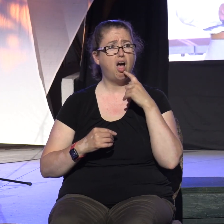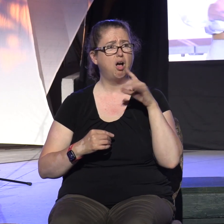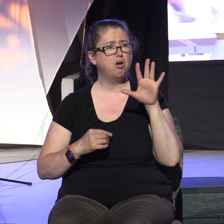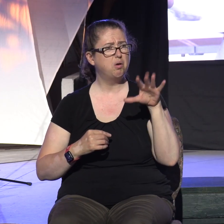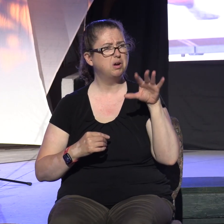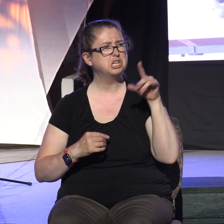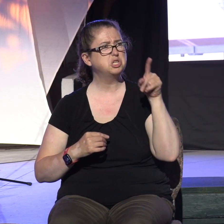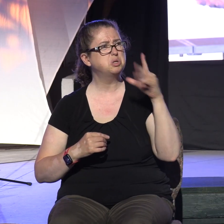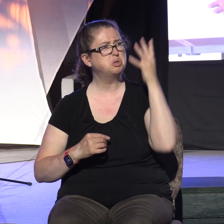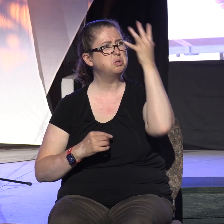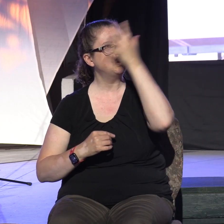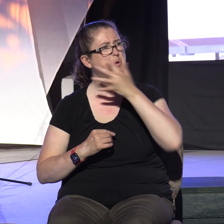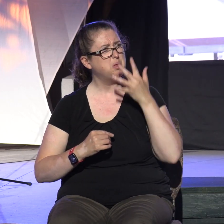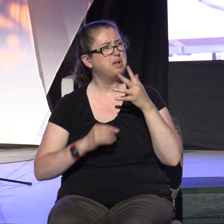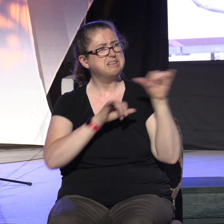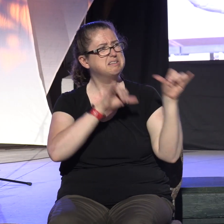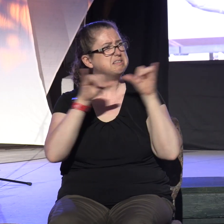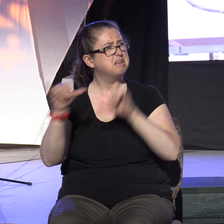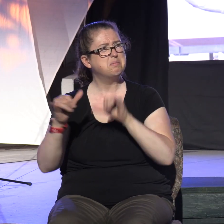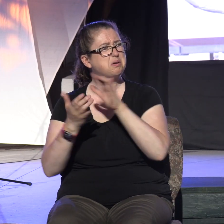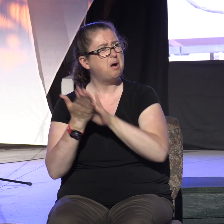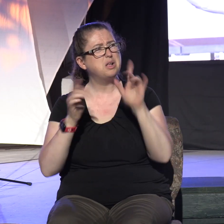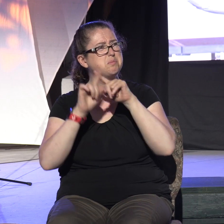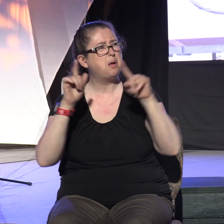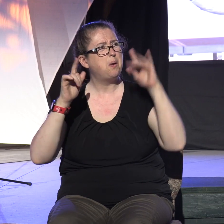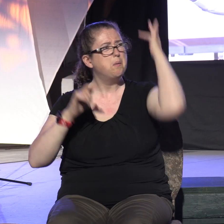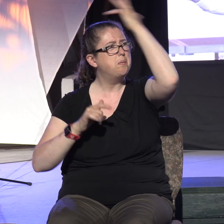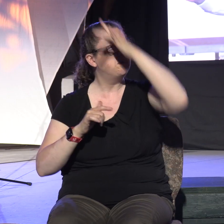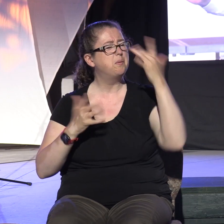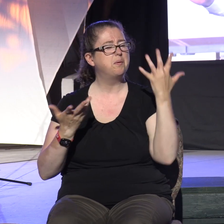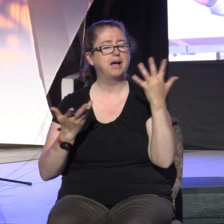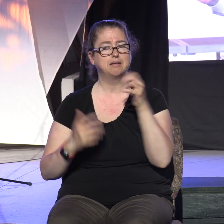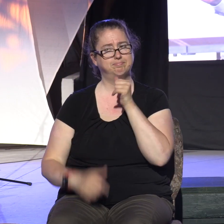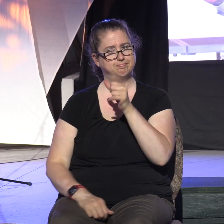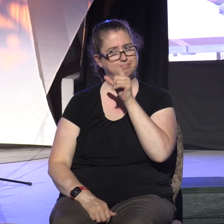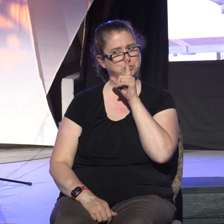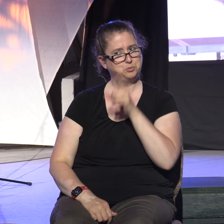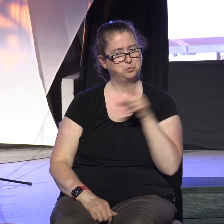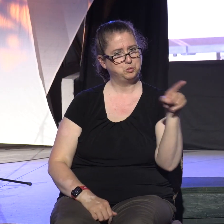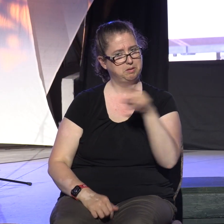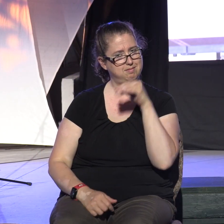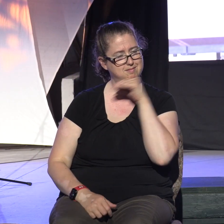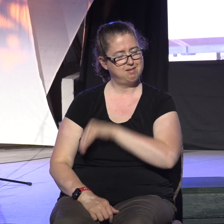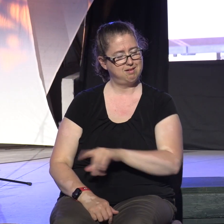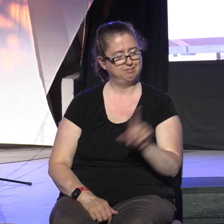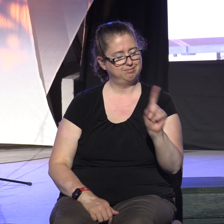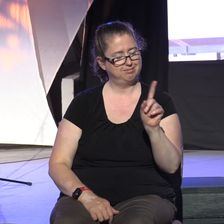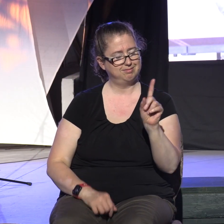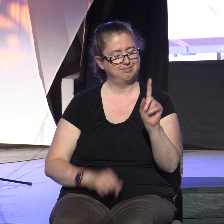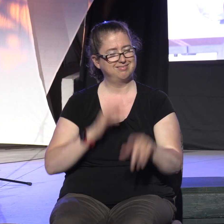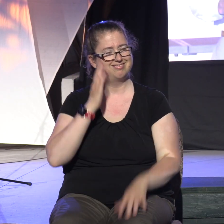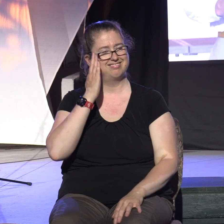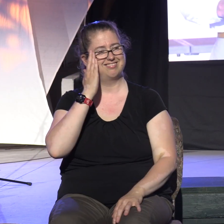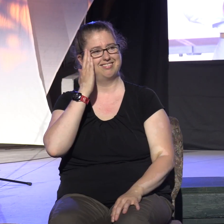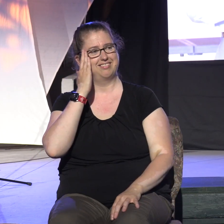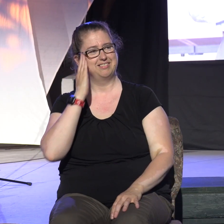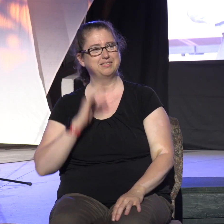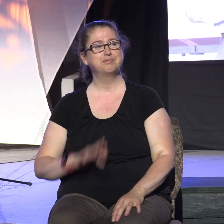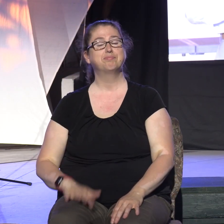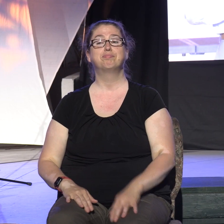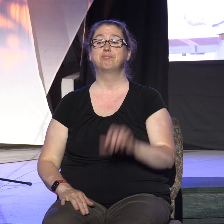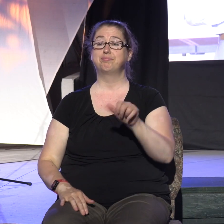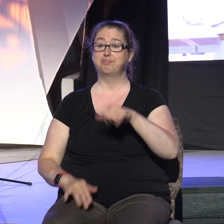another favorite story of mine. You remember the woman who moved to a new community and went to the dentist for the first time, and as she